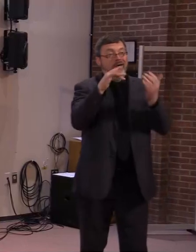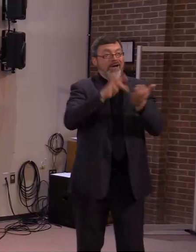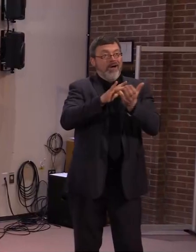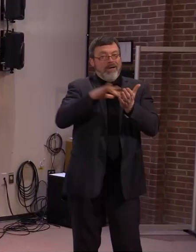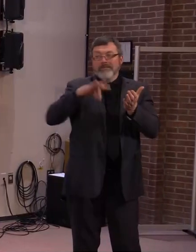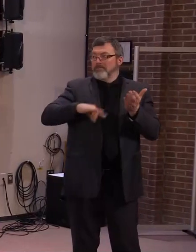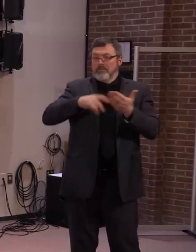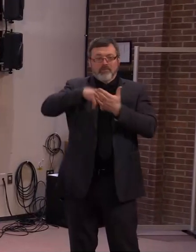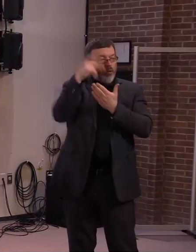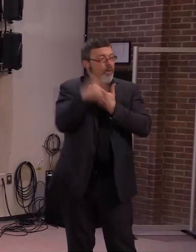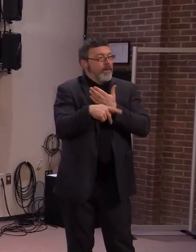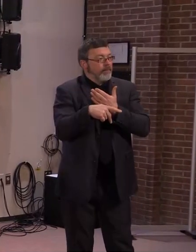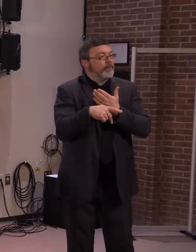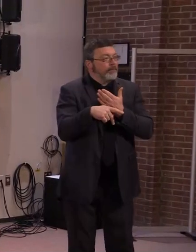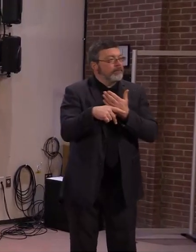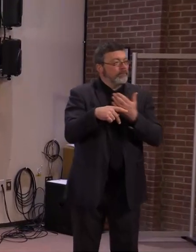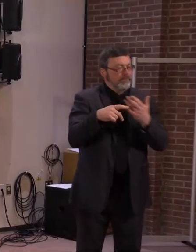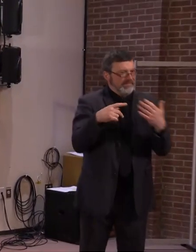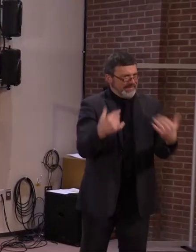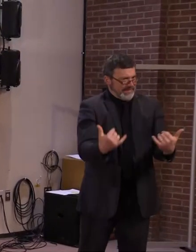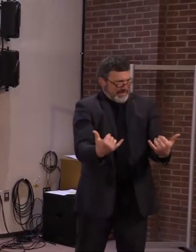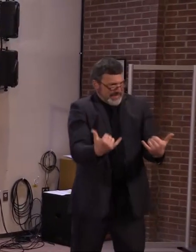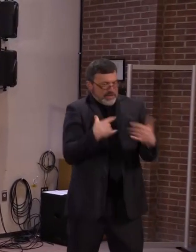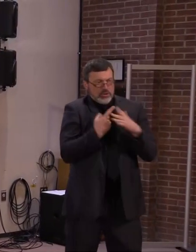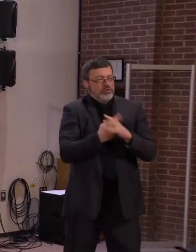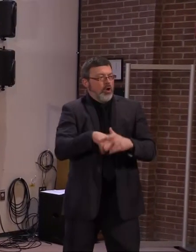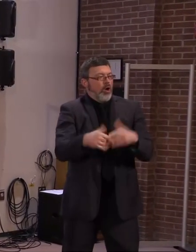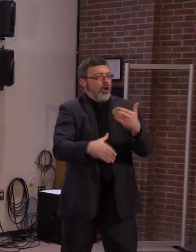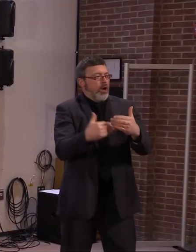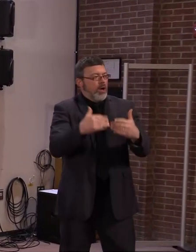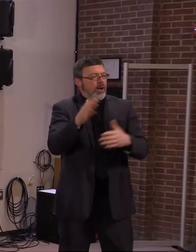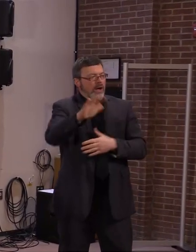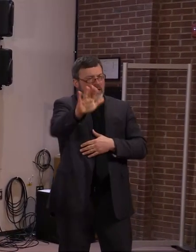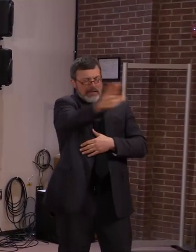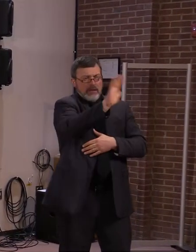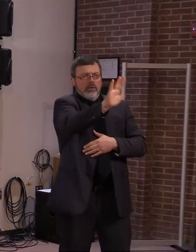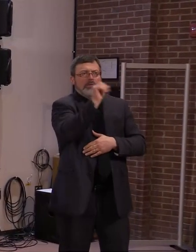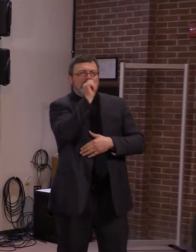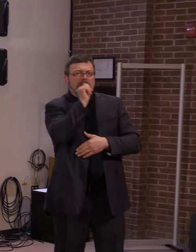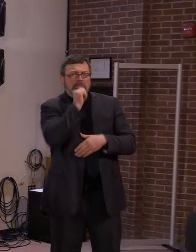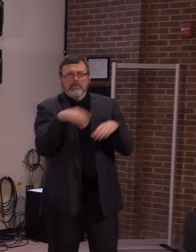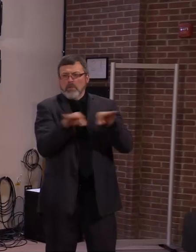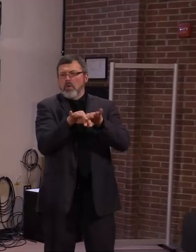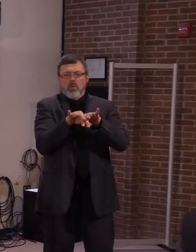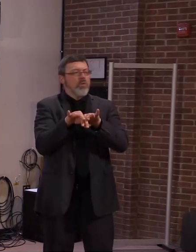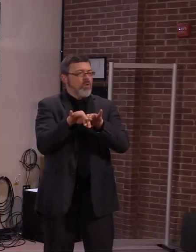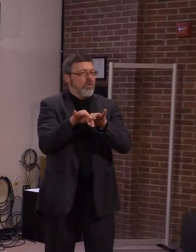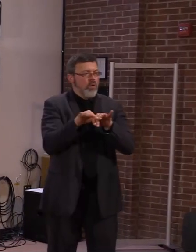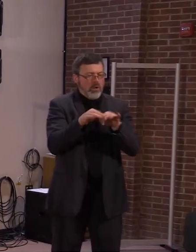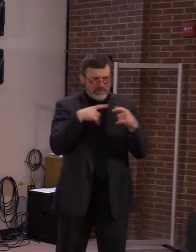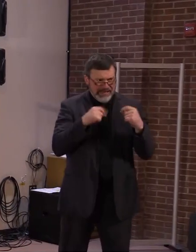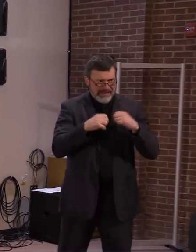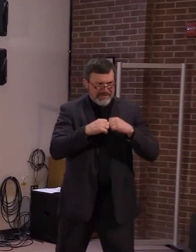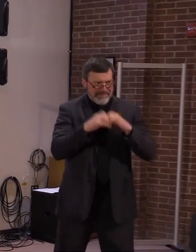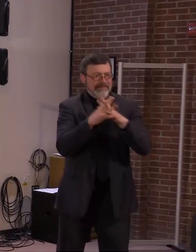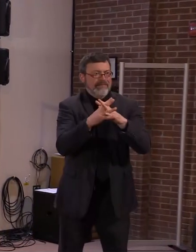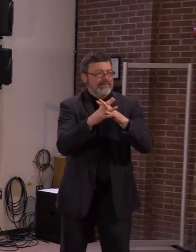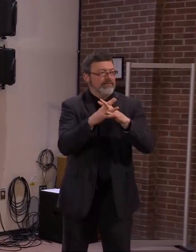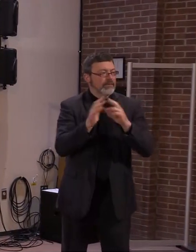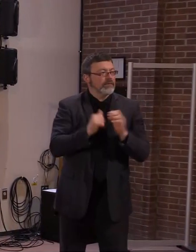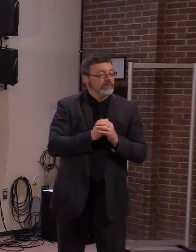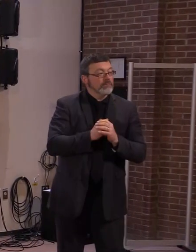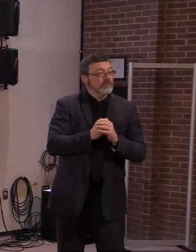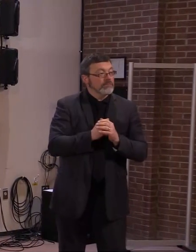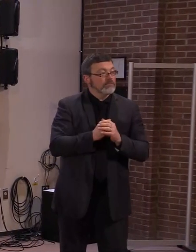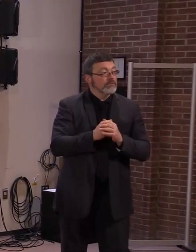fully implement, so we do ask for patience on that. But those at-home tests that you have purchased as of December 1st